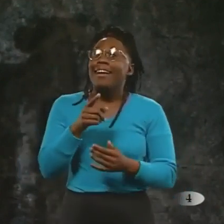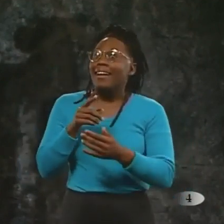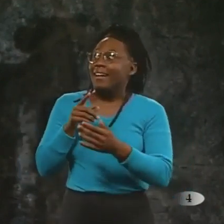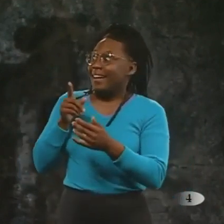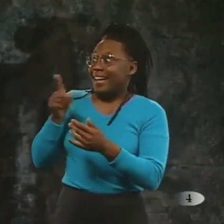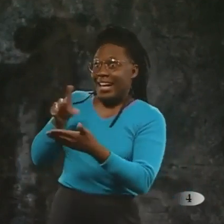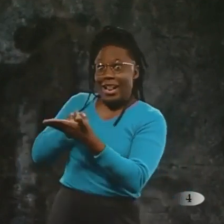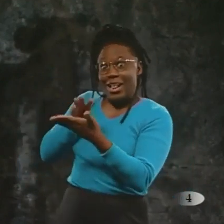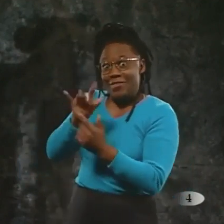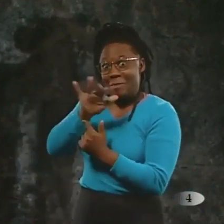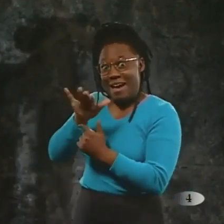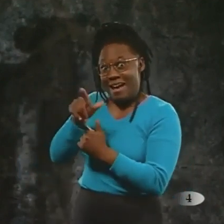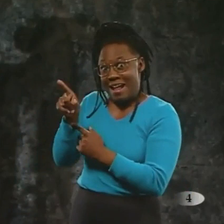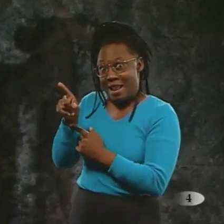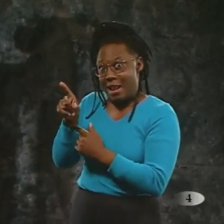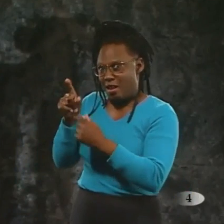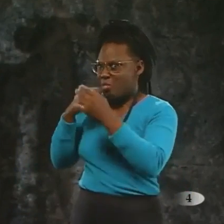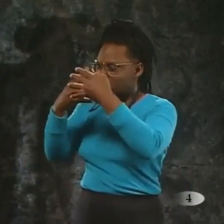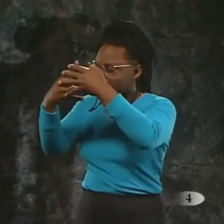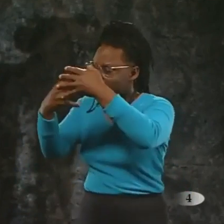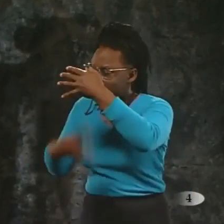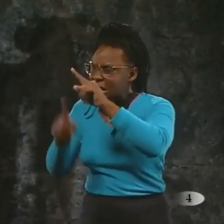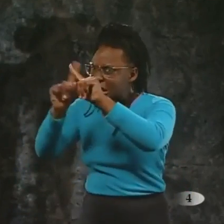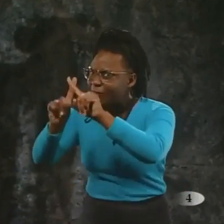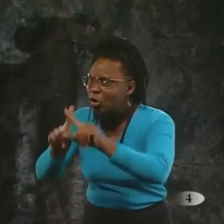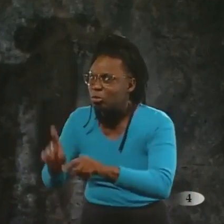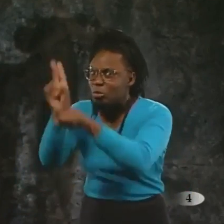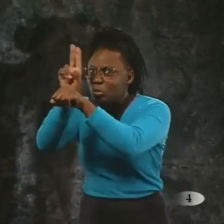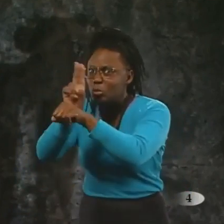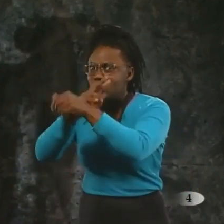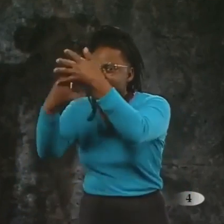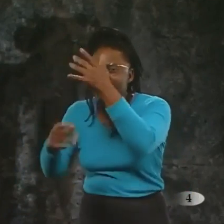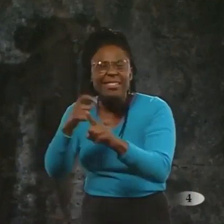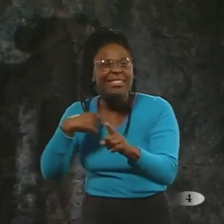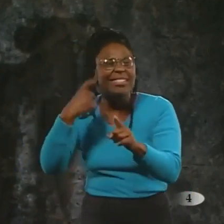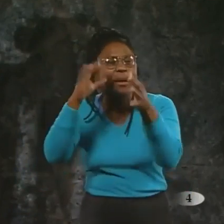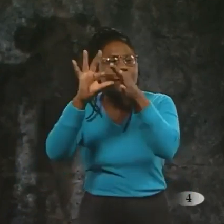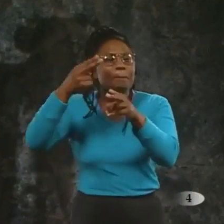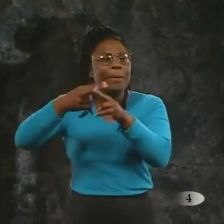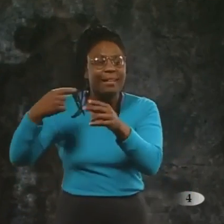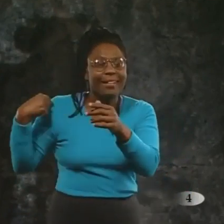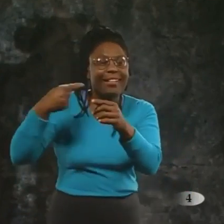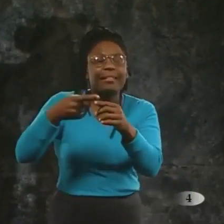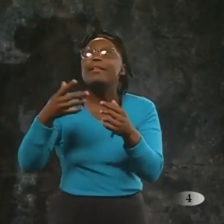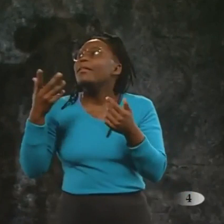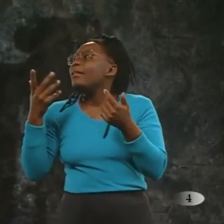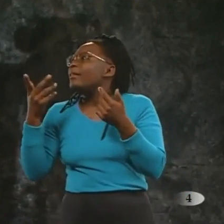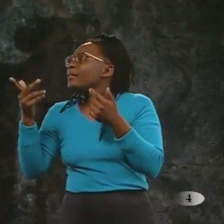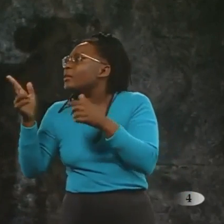fingerspelling. Because when you're learning fingerspelling, there's a lot of different ways